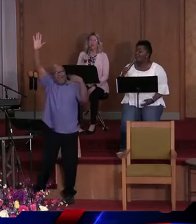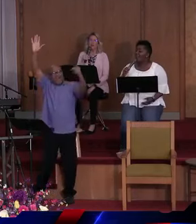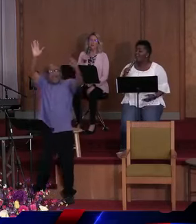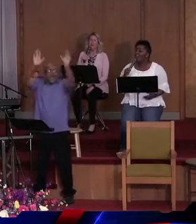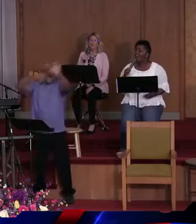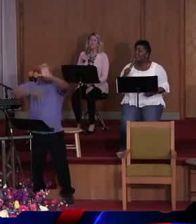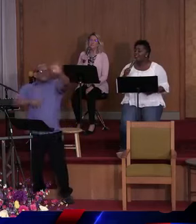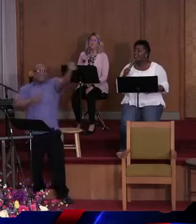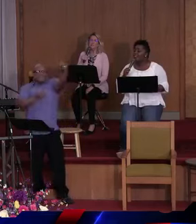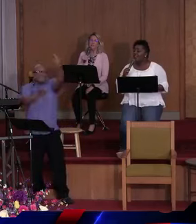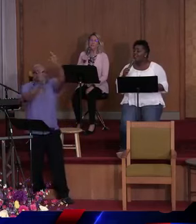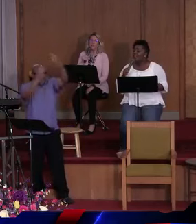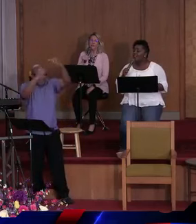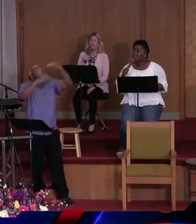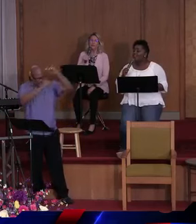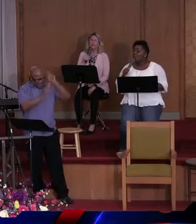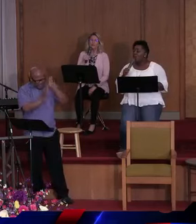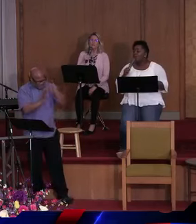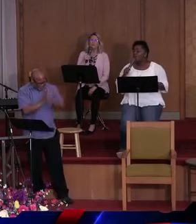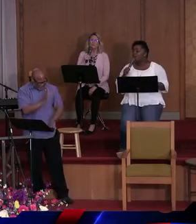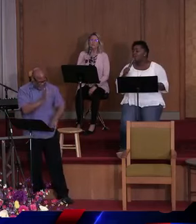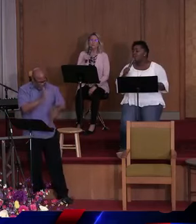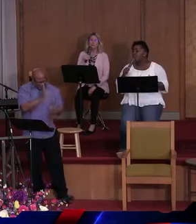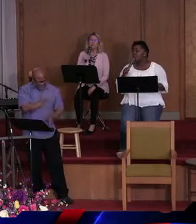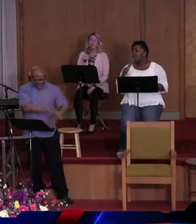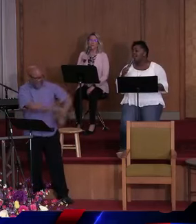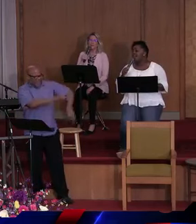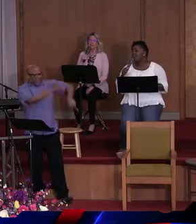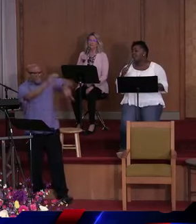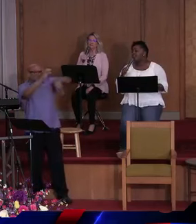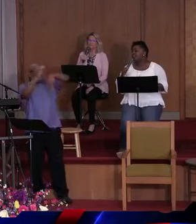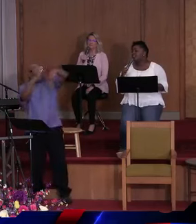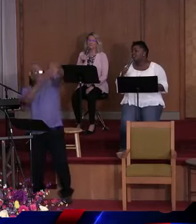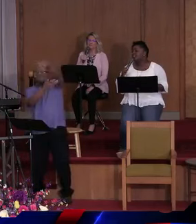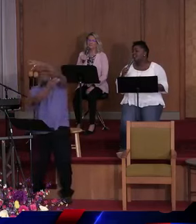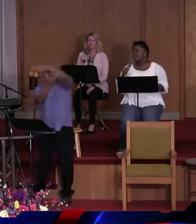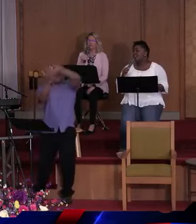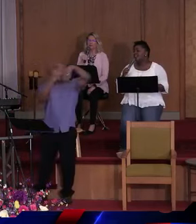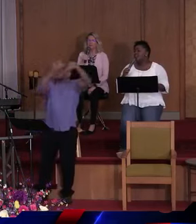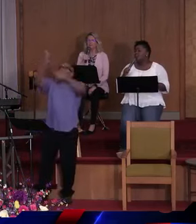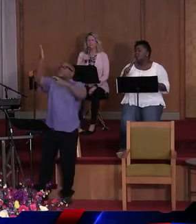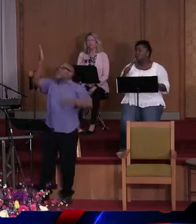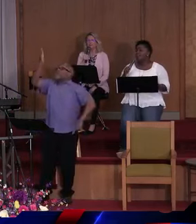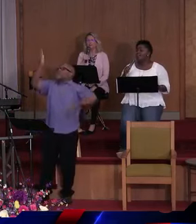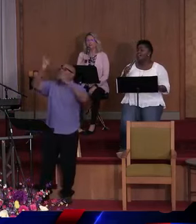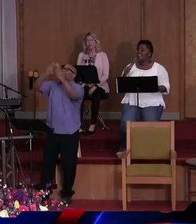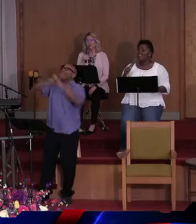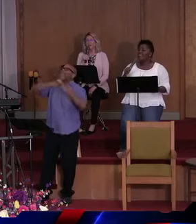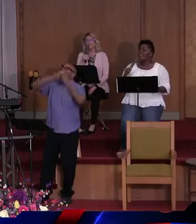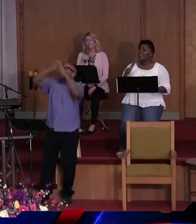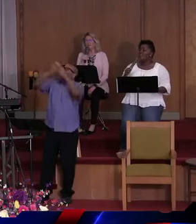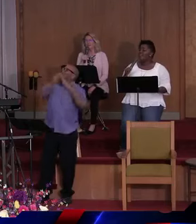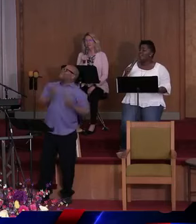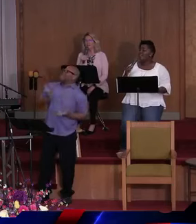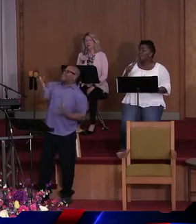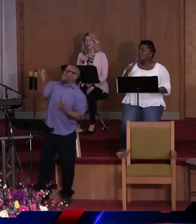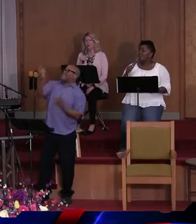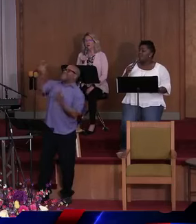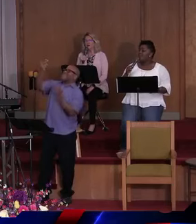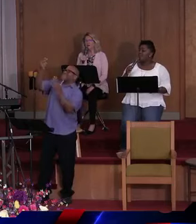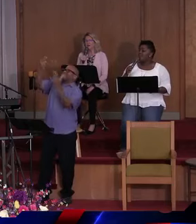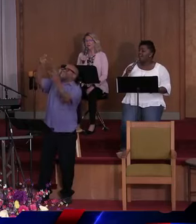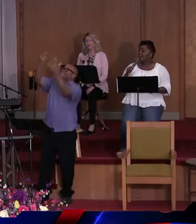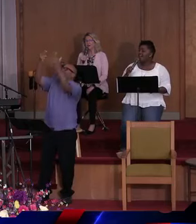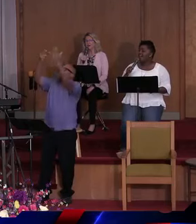the cross to the grave, from the grave to the sky. Lord, I lift your name